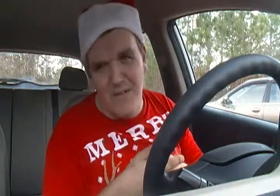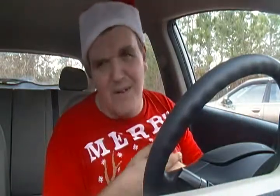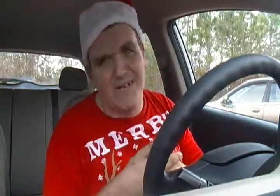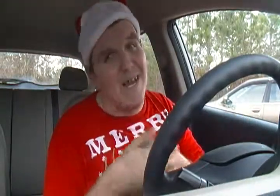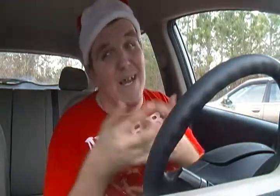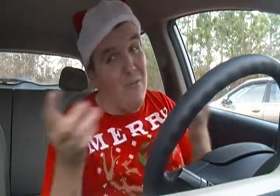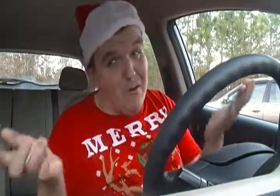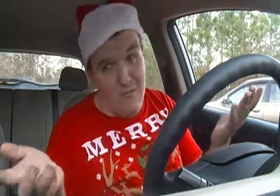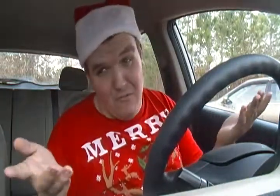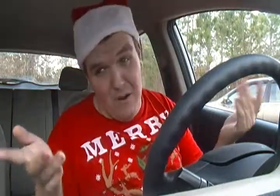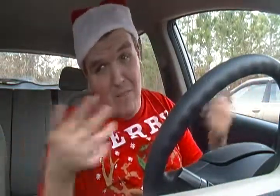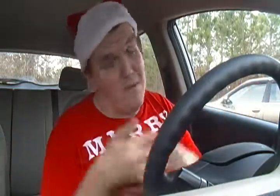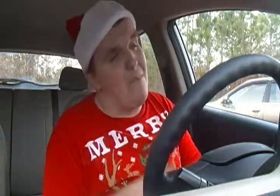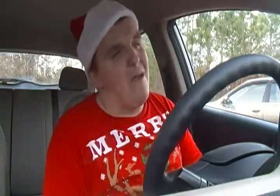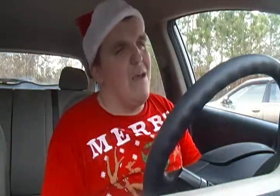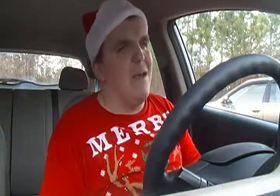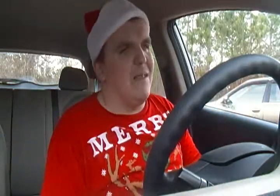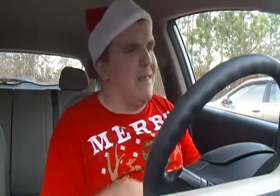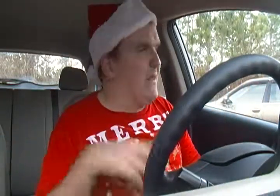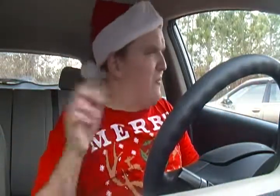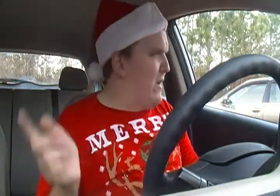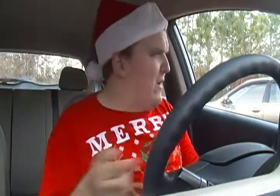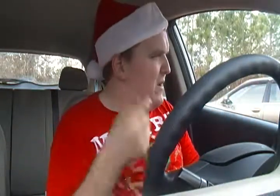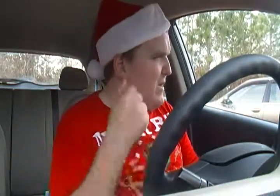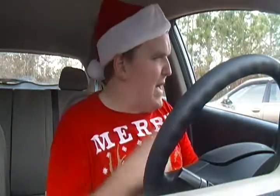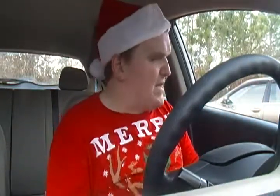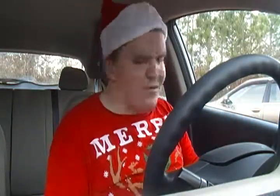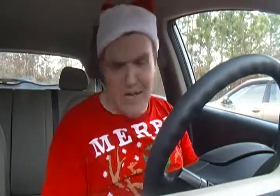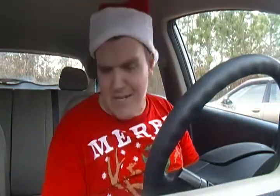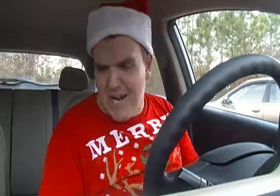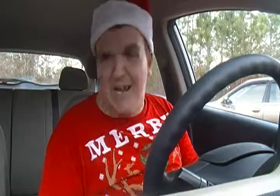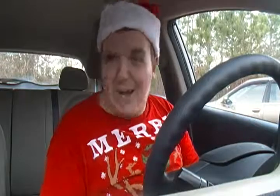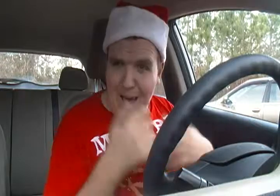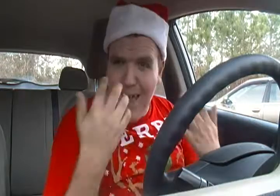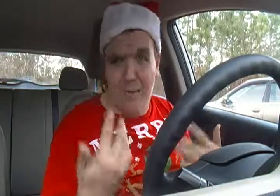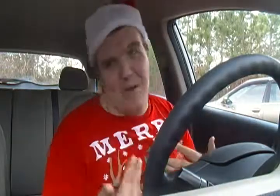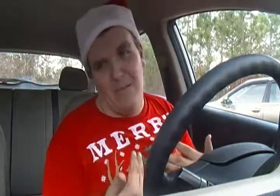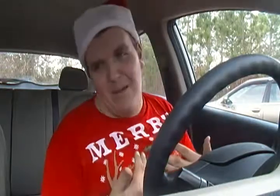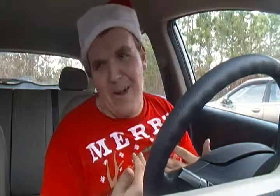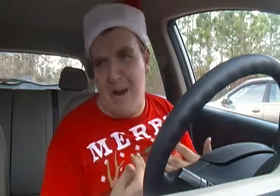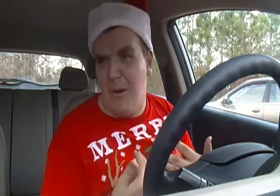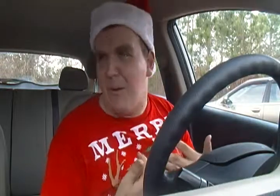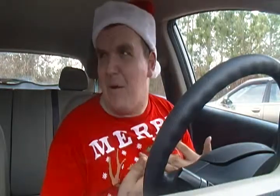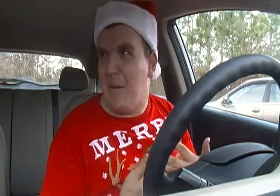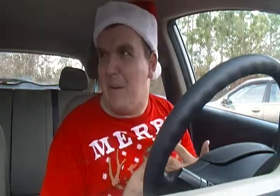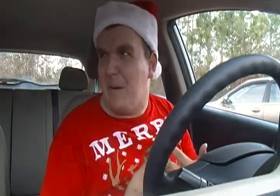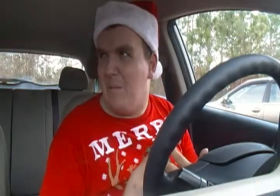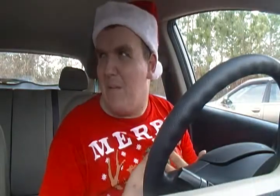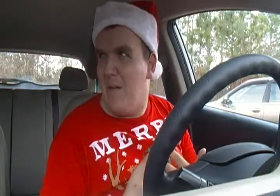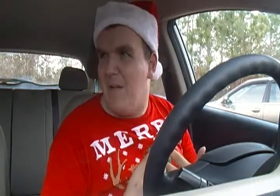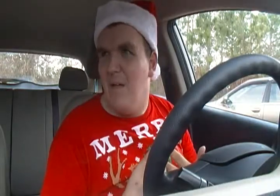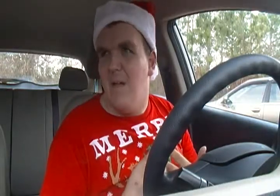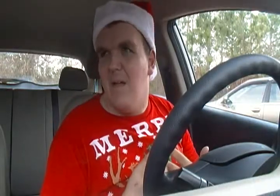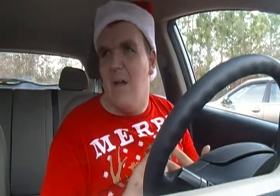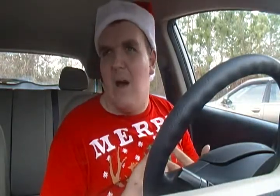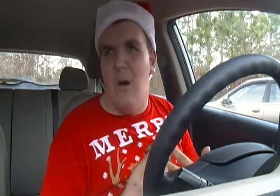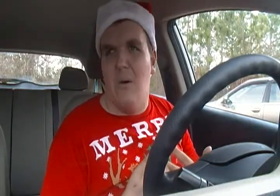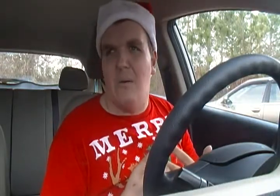so he decided to get one for ralphie bring on classic direction now i had a red now i got a red rider bb gun oh